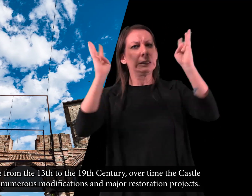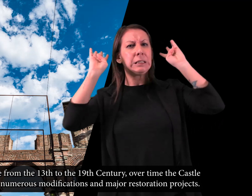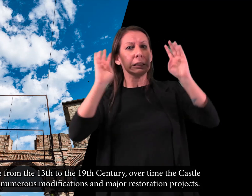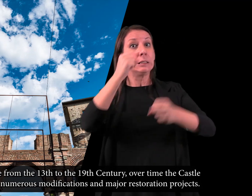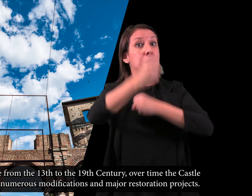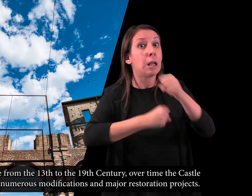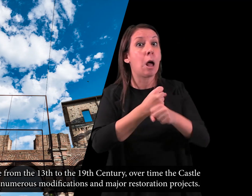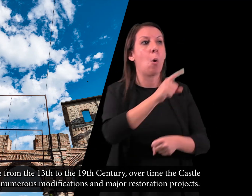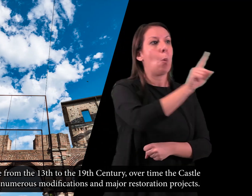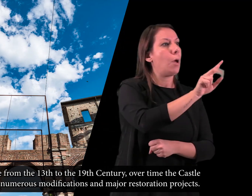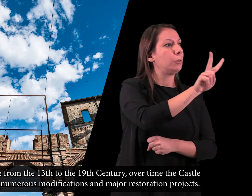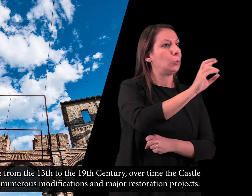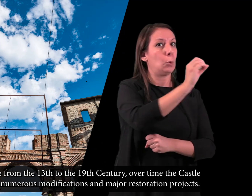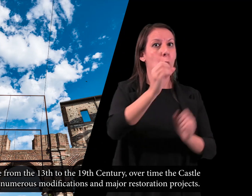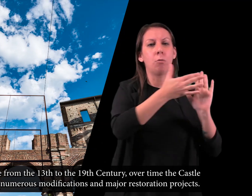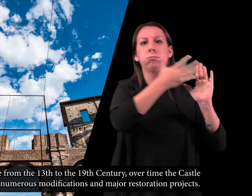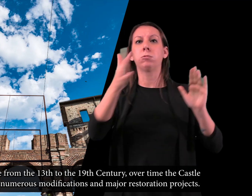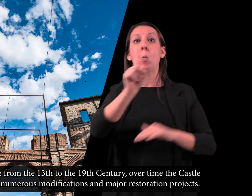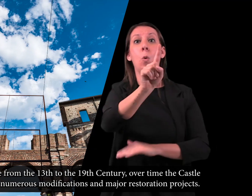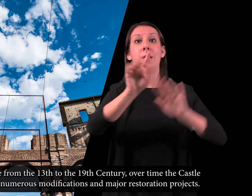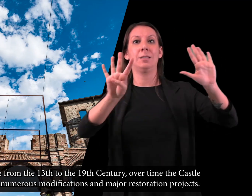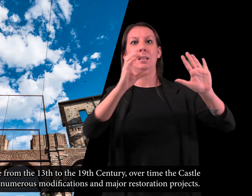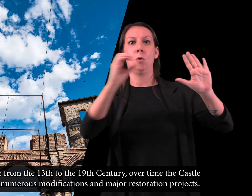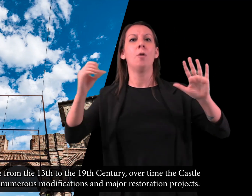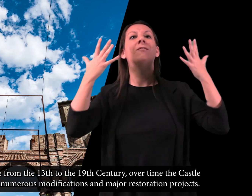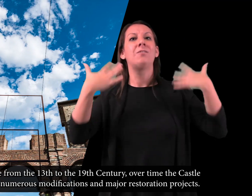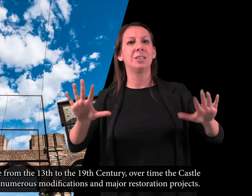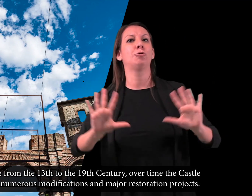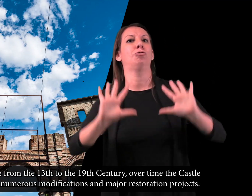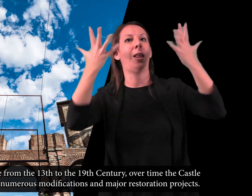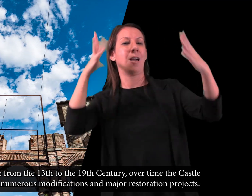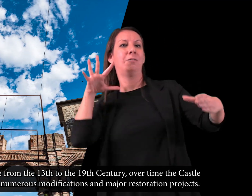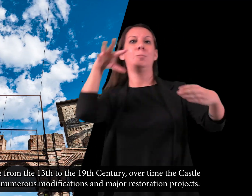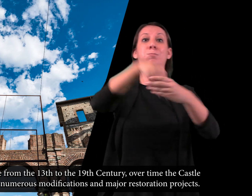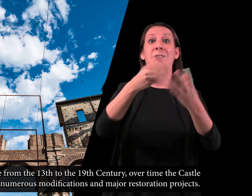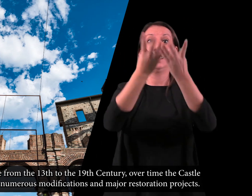numerous modifications and major restoration projects.